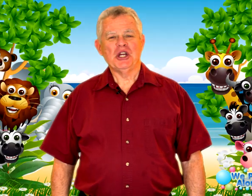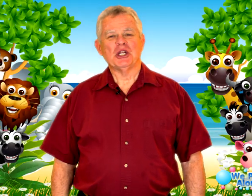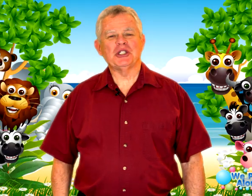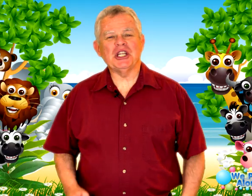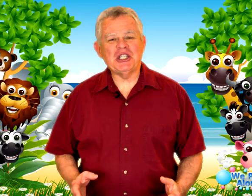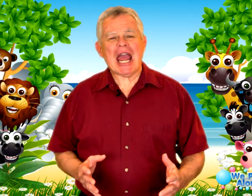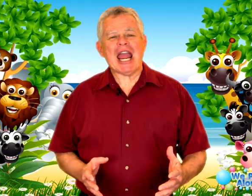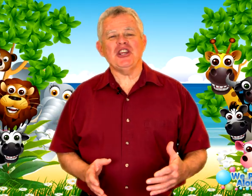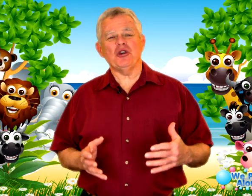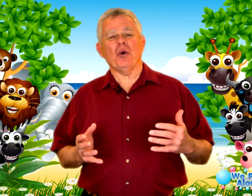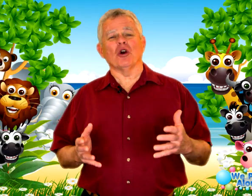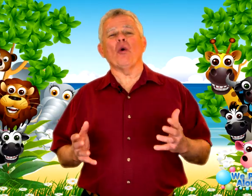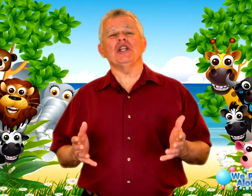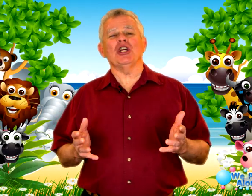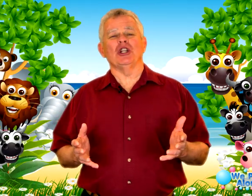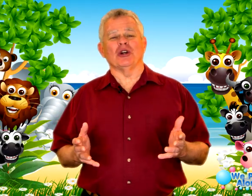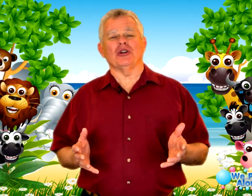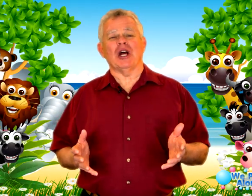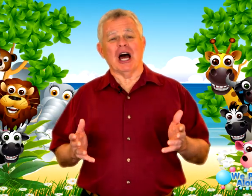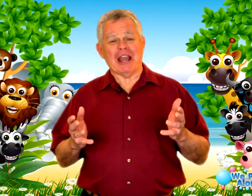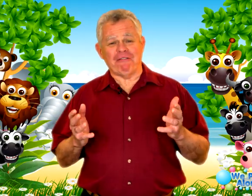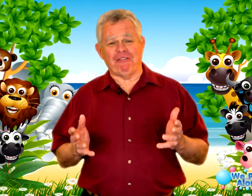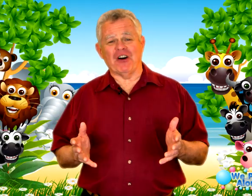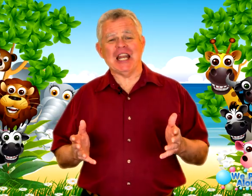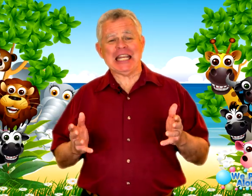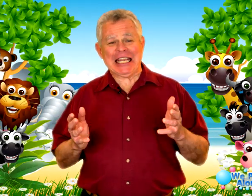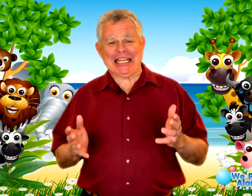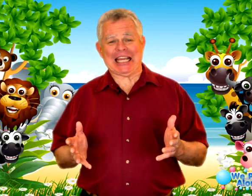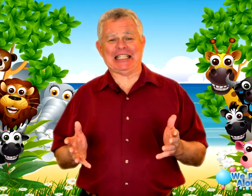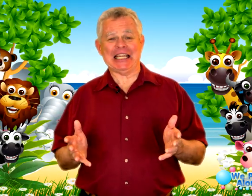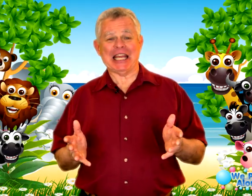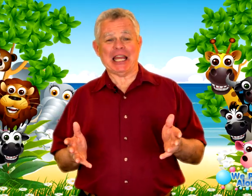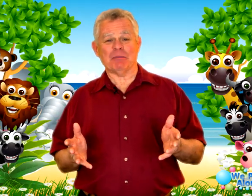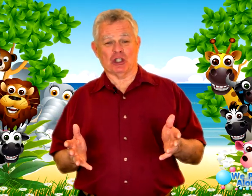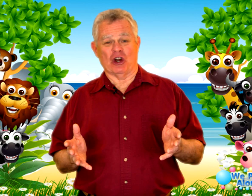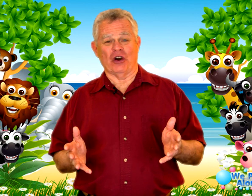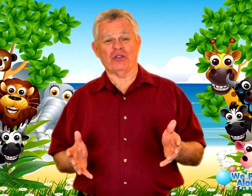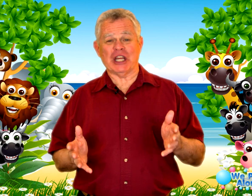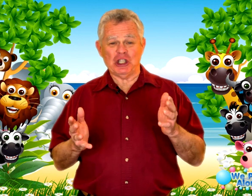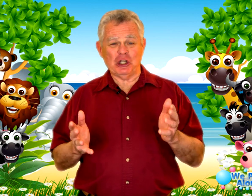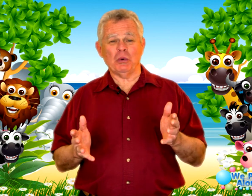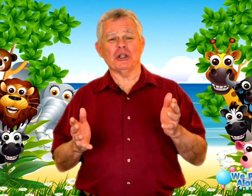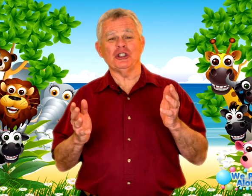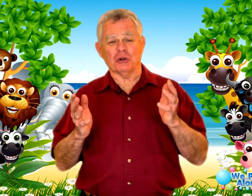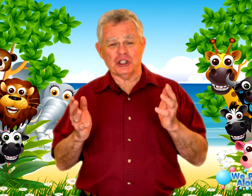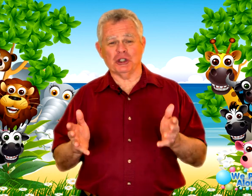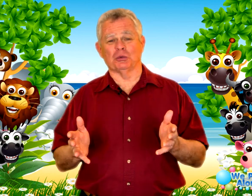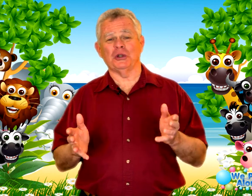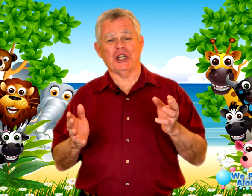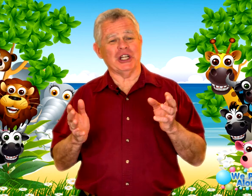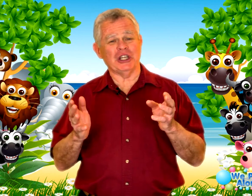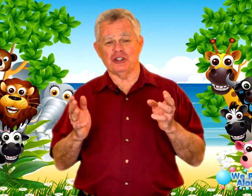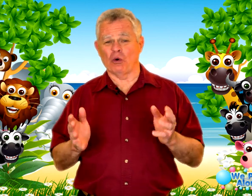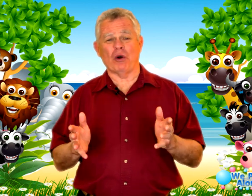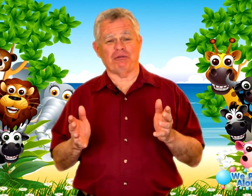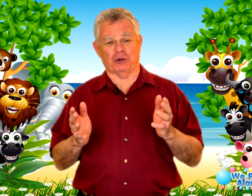Today you are going to learn a fun guessing game song that you and your children can enjoy for